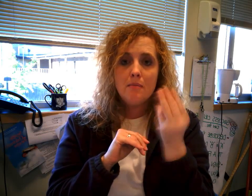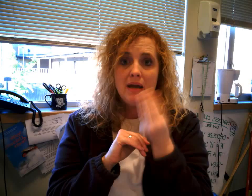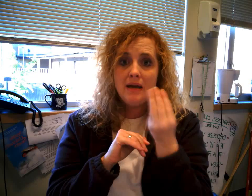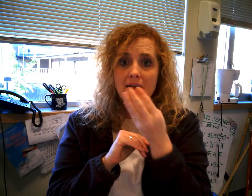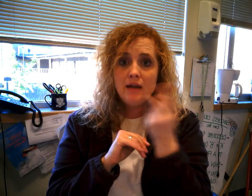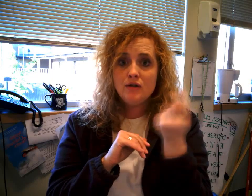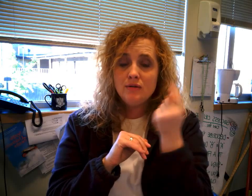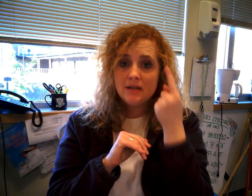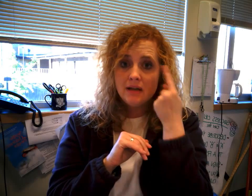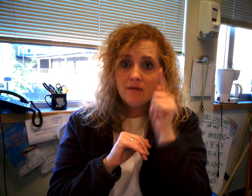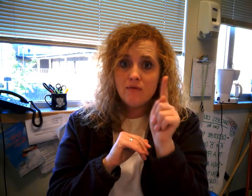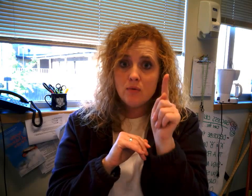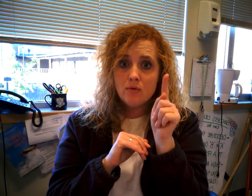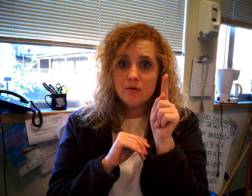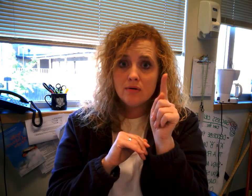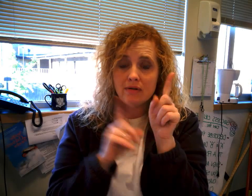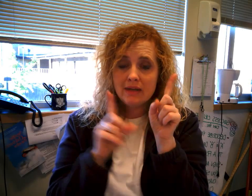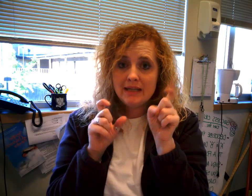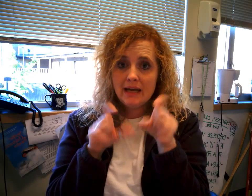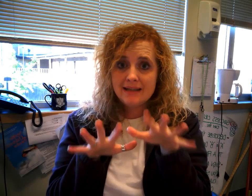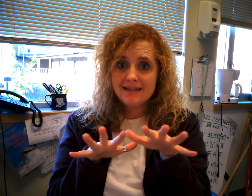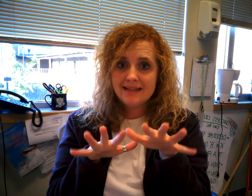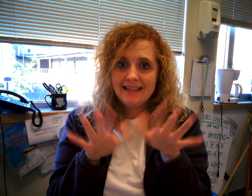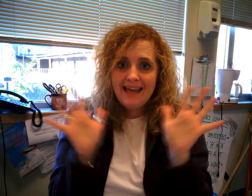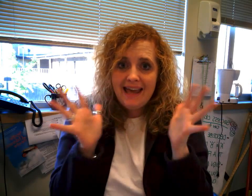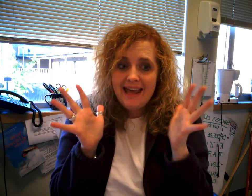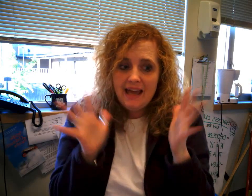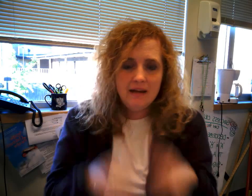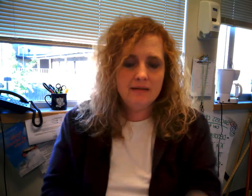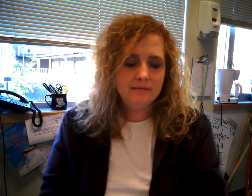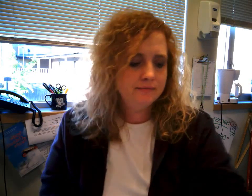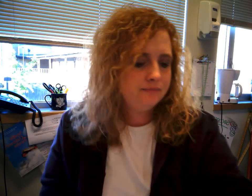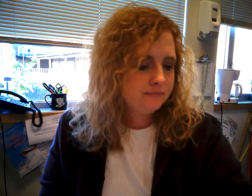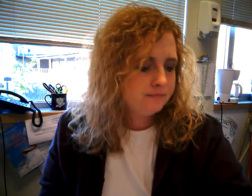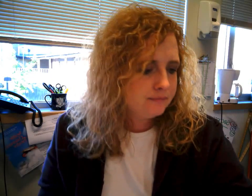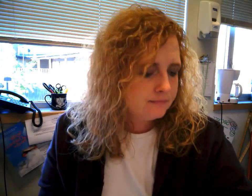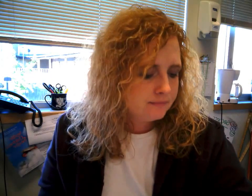purposes, what are you going to do on the test? I'm just going to do it out, straight out like this. Imagine, coming out